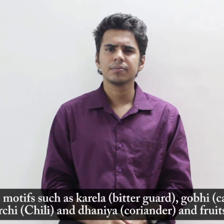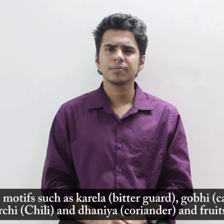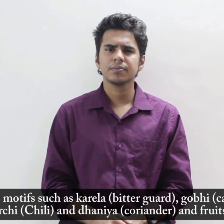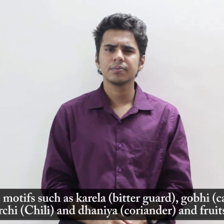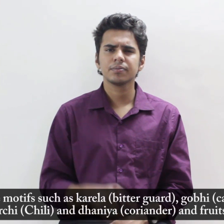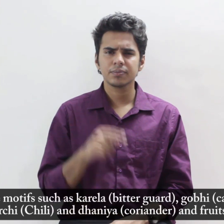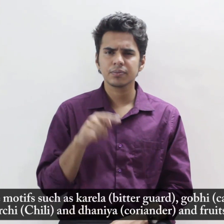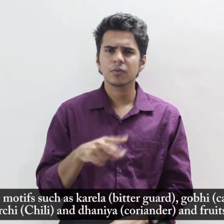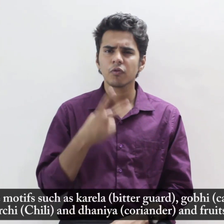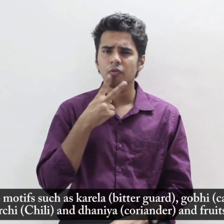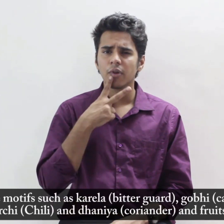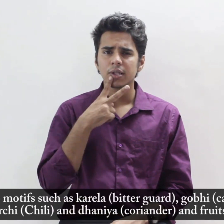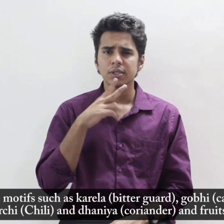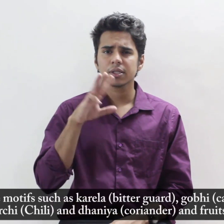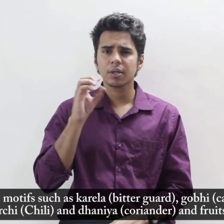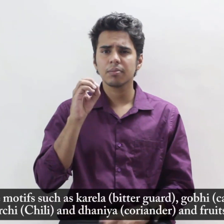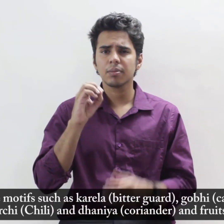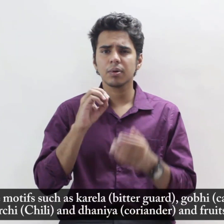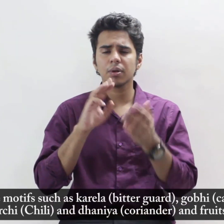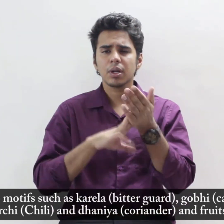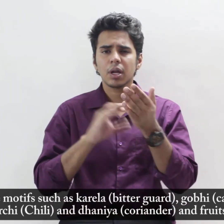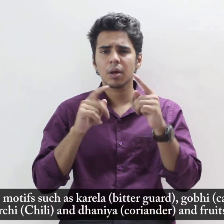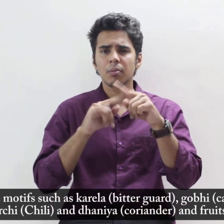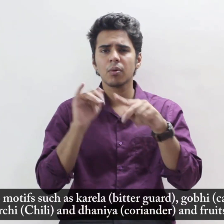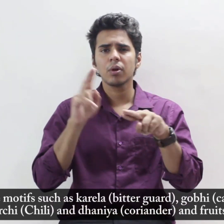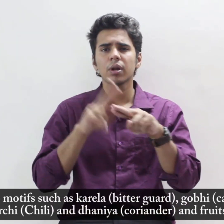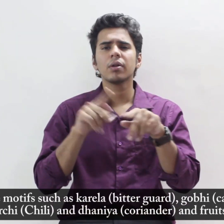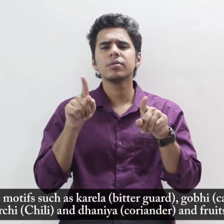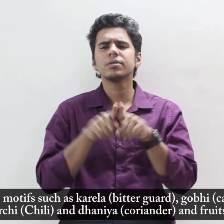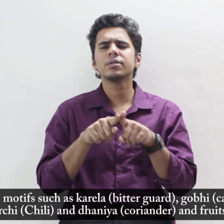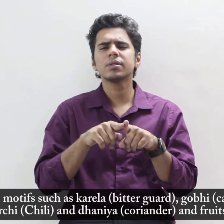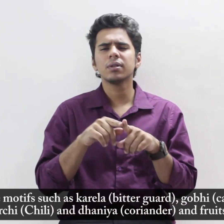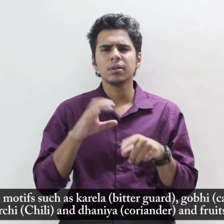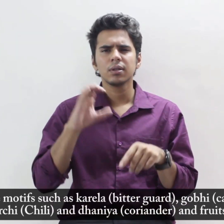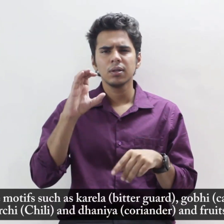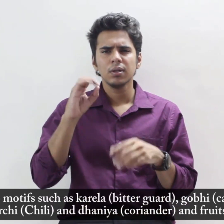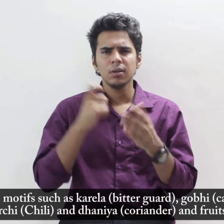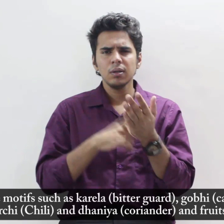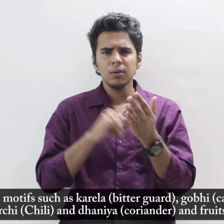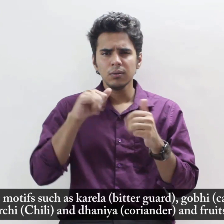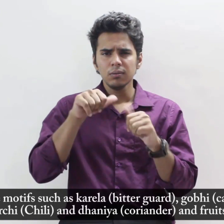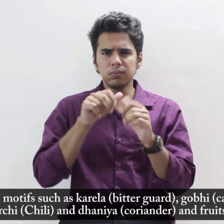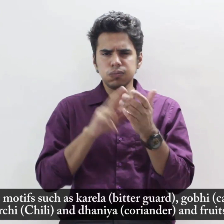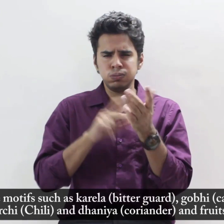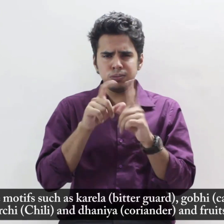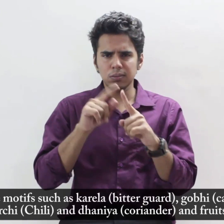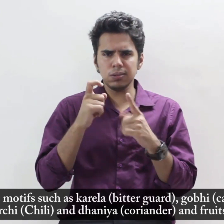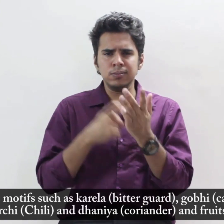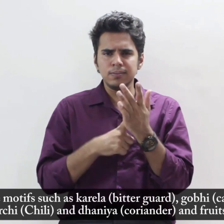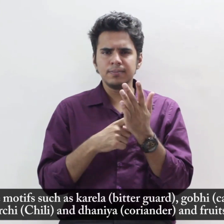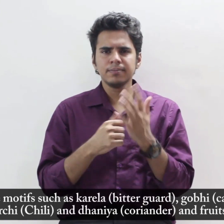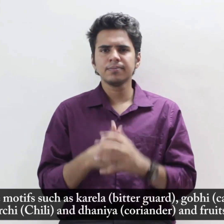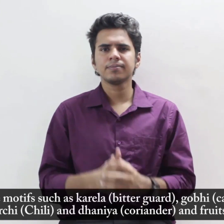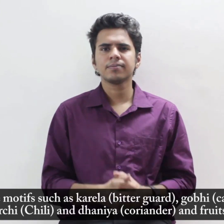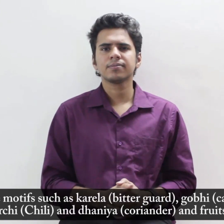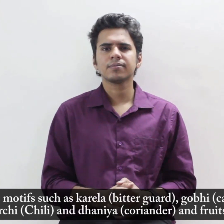Vegetable motifs such as karela, bitter gourd, gobi, cauliflower, mirchi, chili, and